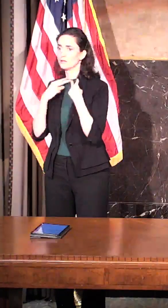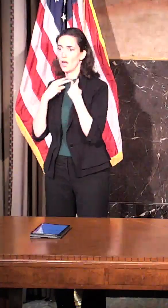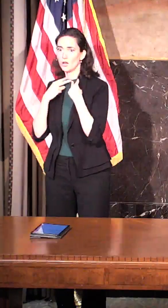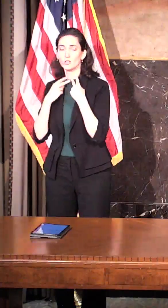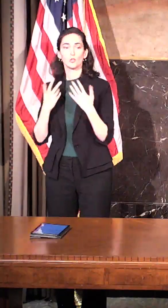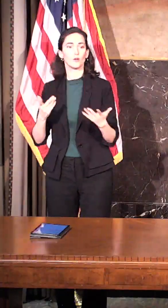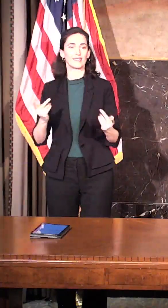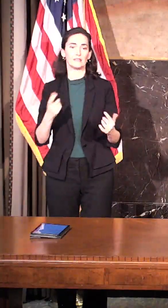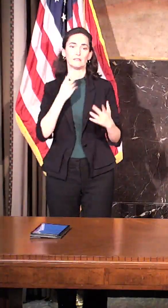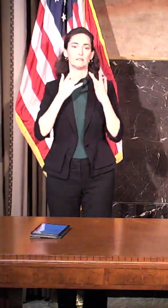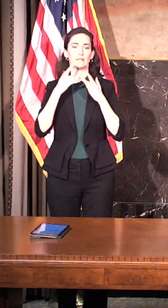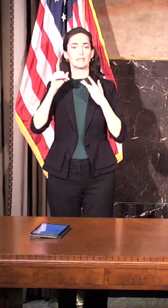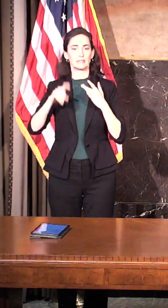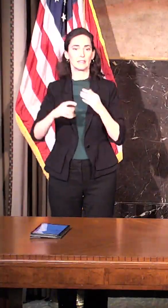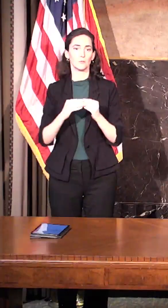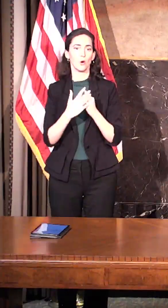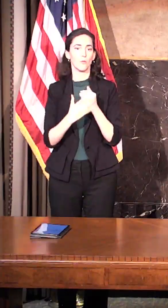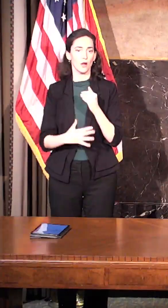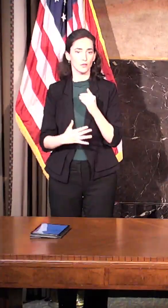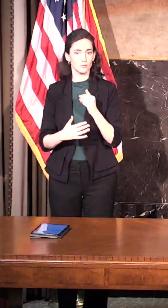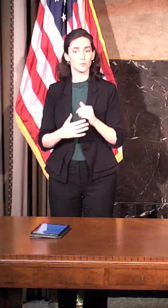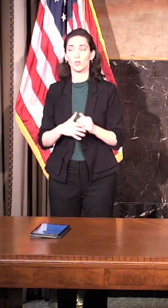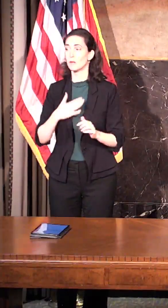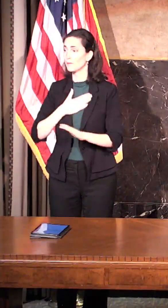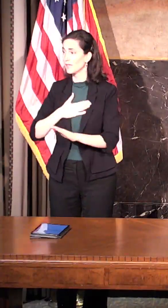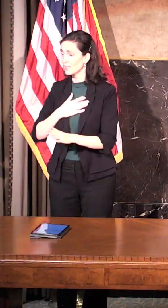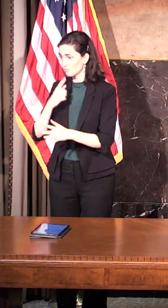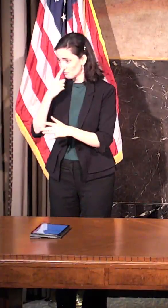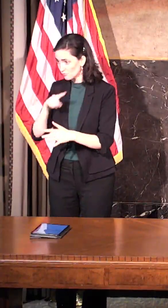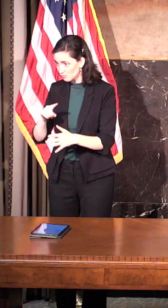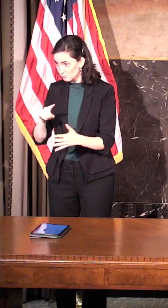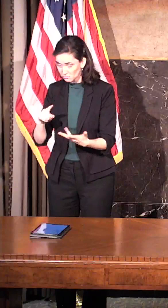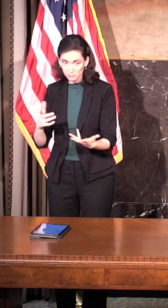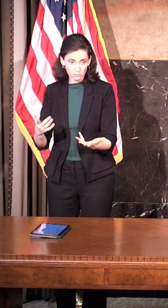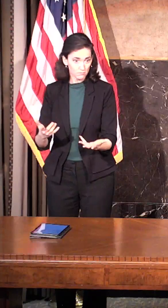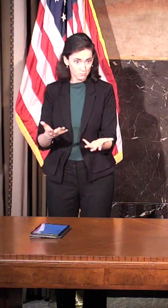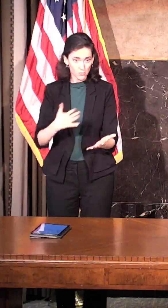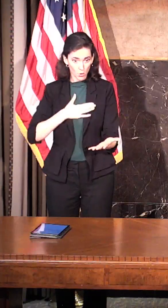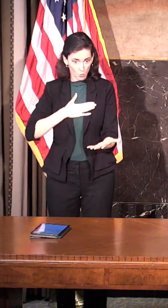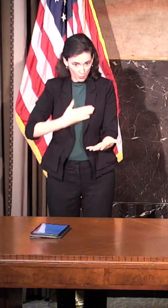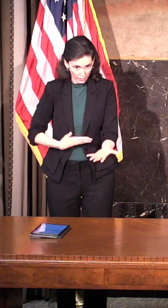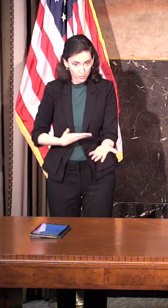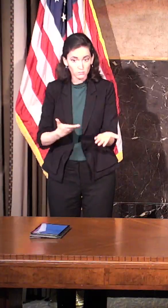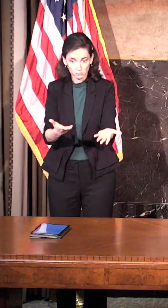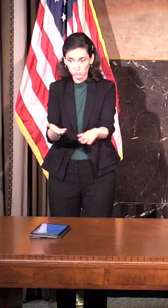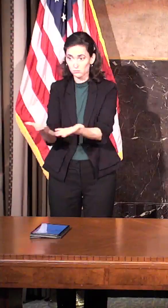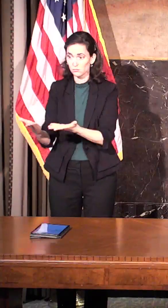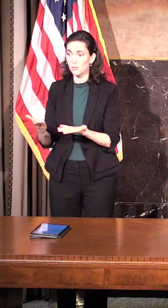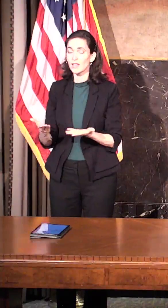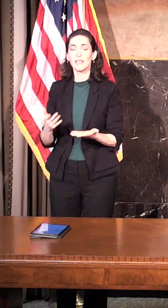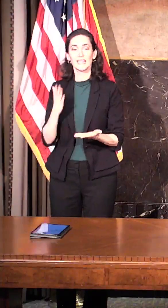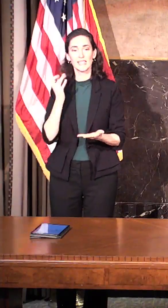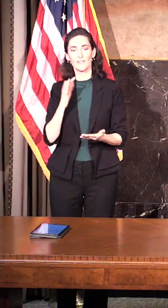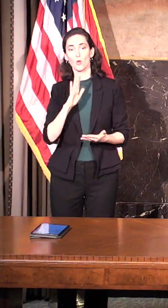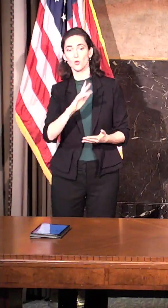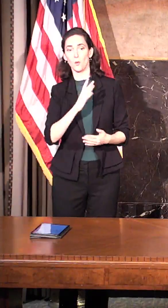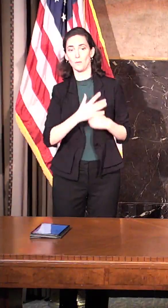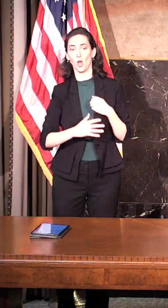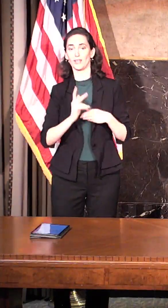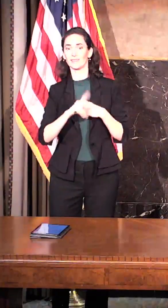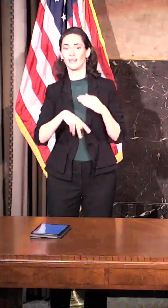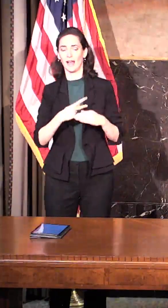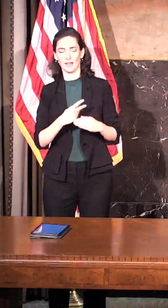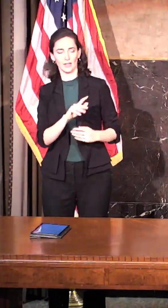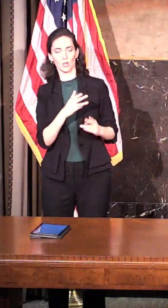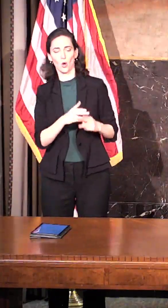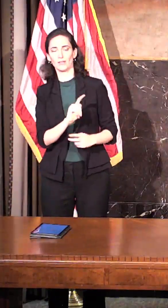state. So I'd like to ask everyone out there if they would be so kind as to consider donating blood. And if you happen to have type O blood, I'll ask you twice to